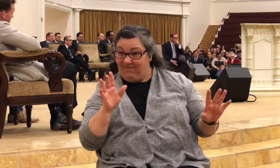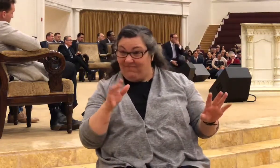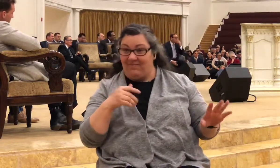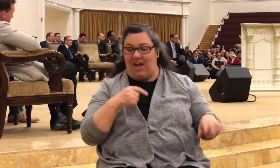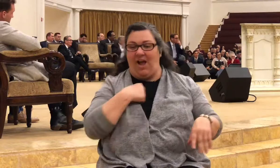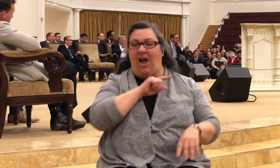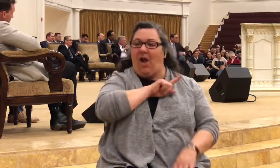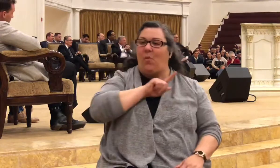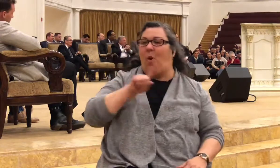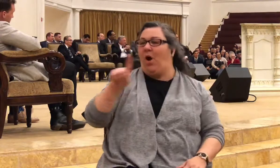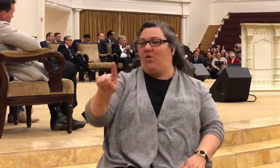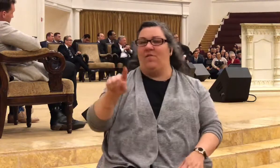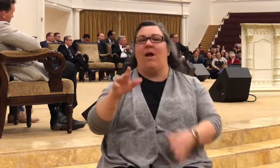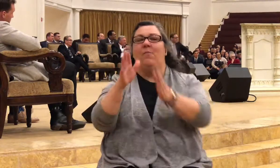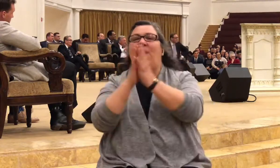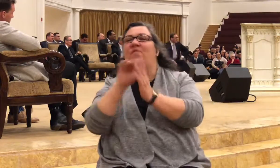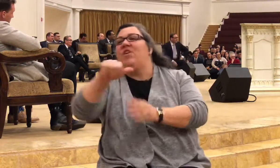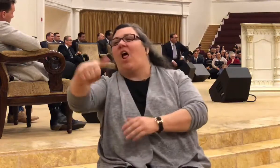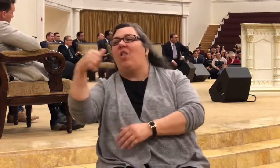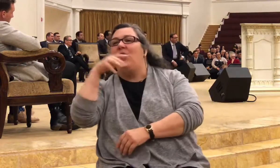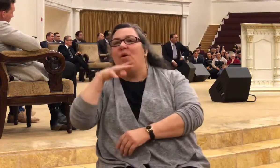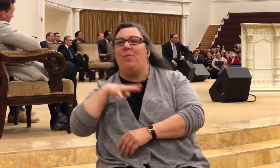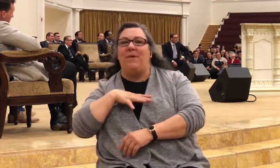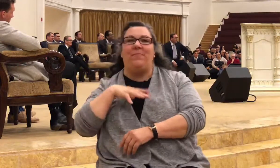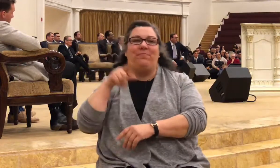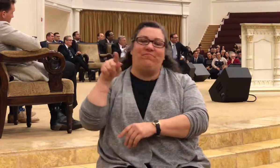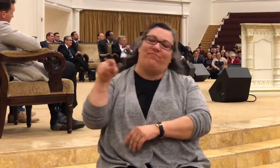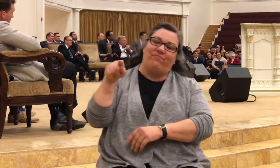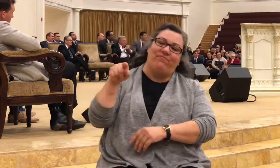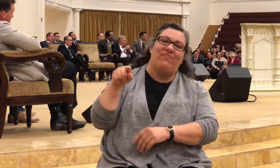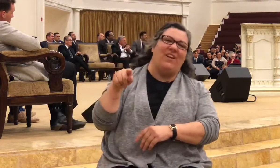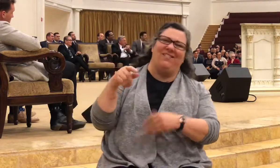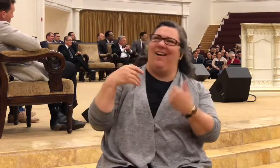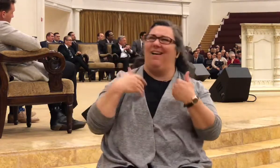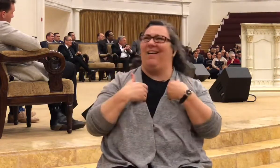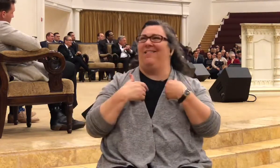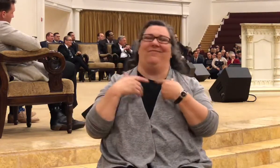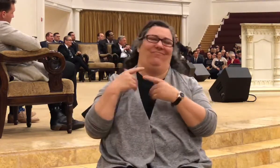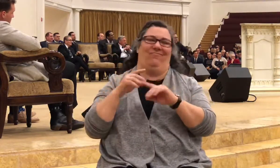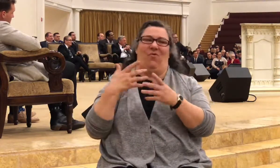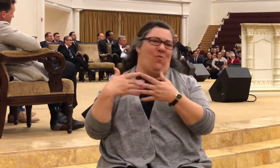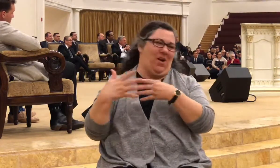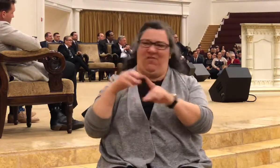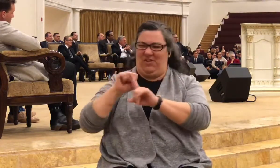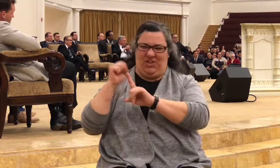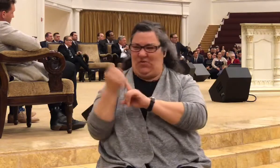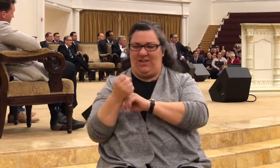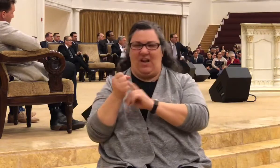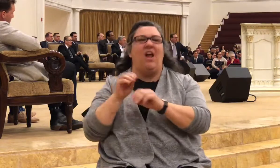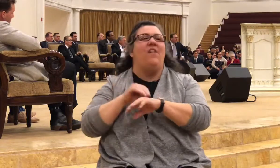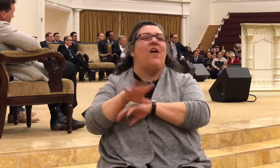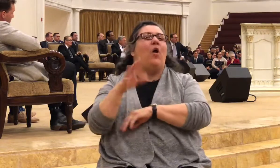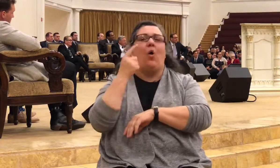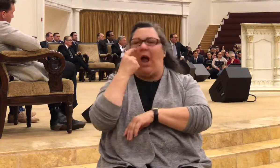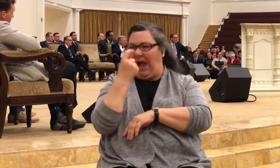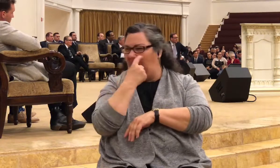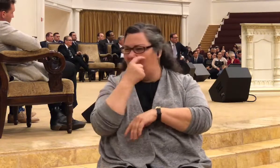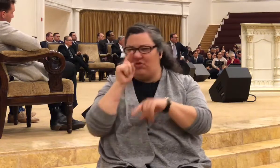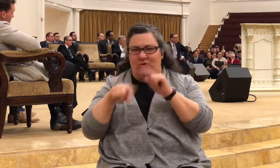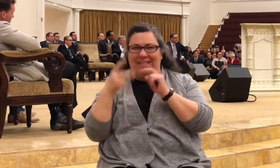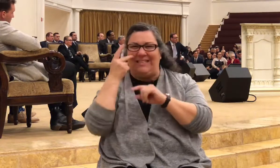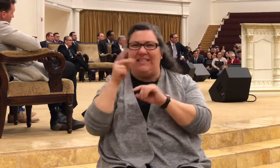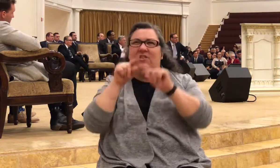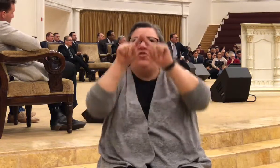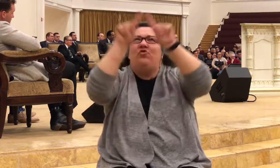right. I walked over and prayed for another lady that she was there and she had some kind of situation that affected her eyes and she couldn't see